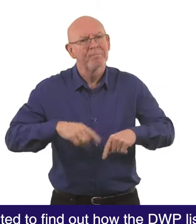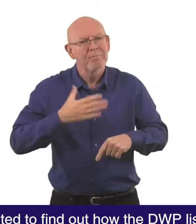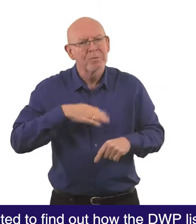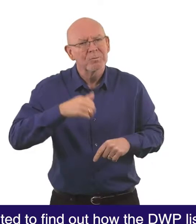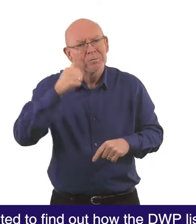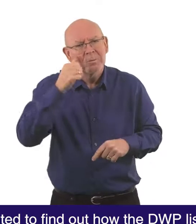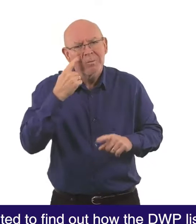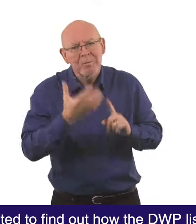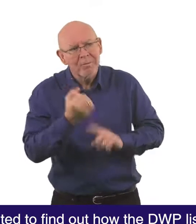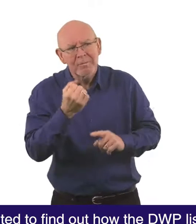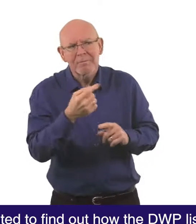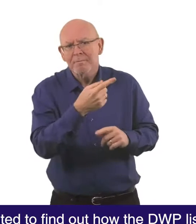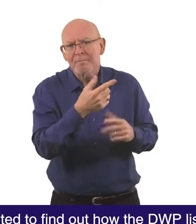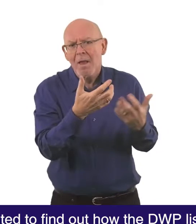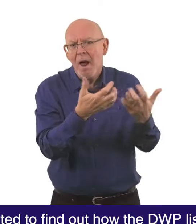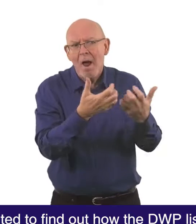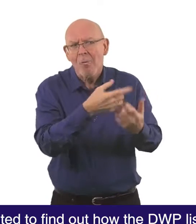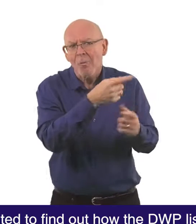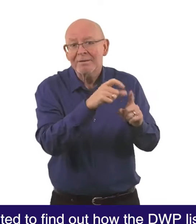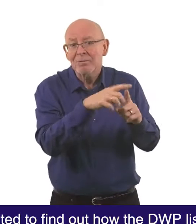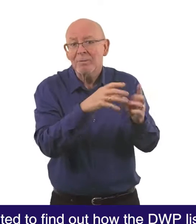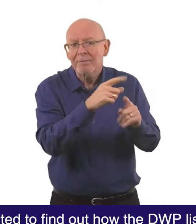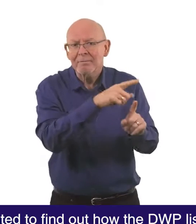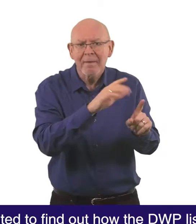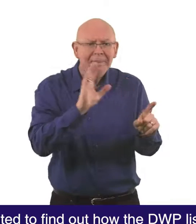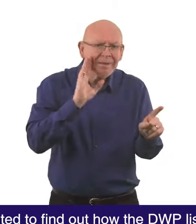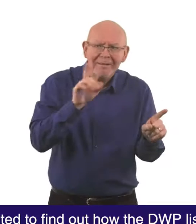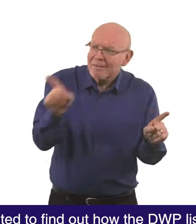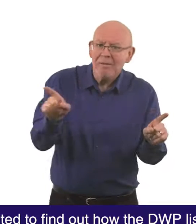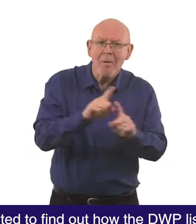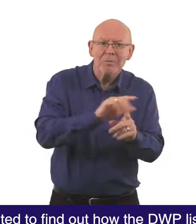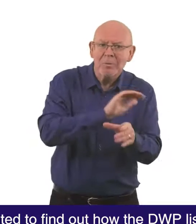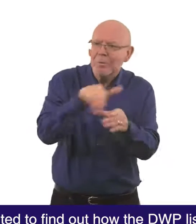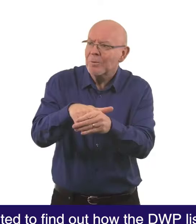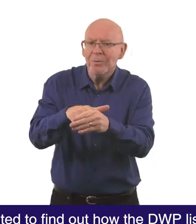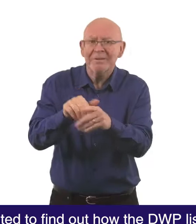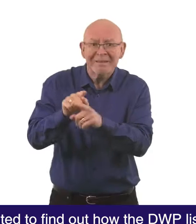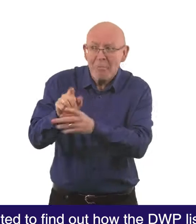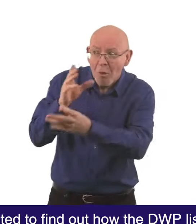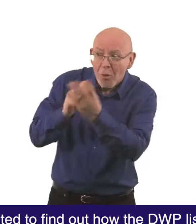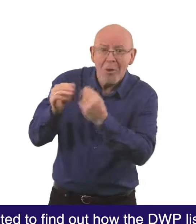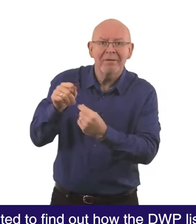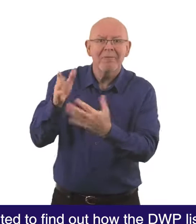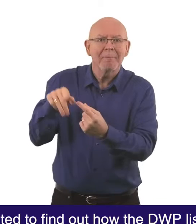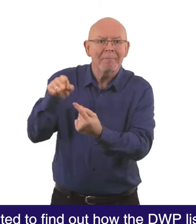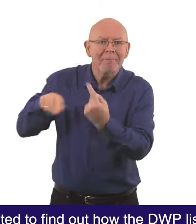We wanted to find out how the DWP listens to, engages with, and learns from disabled people.